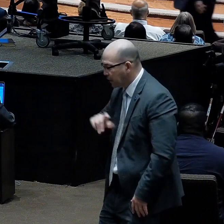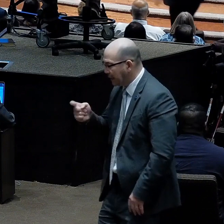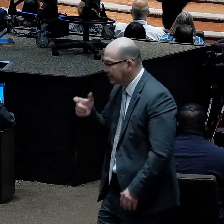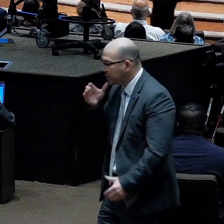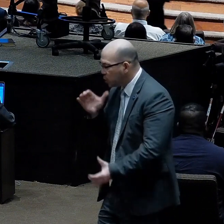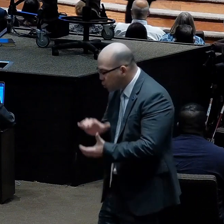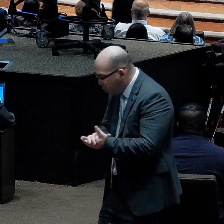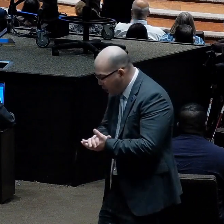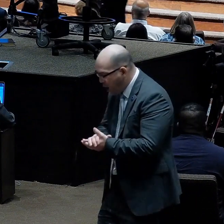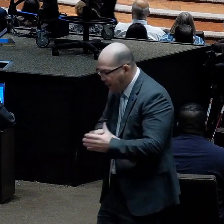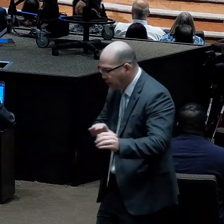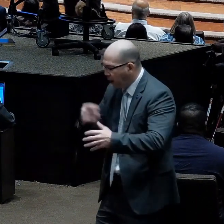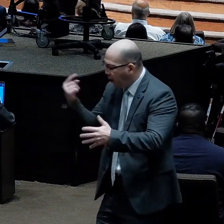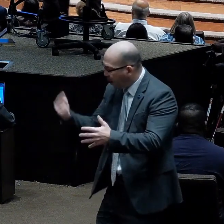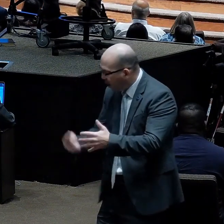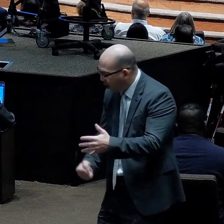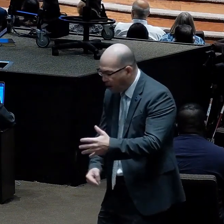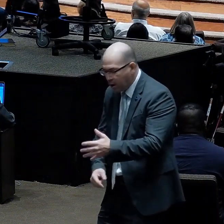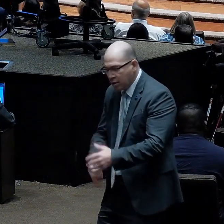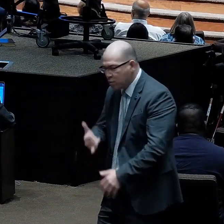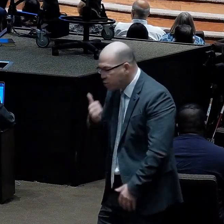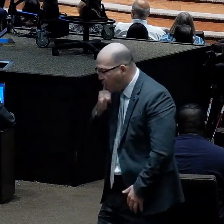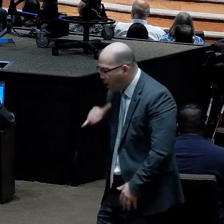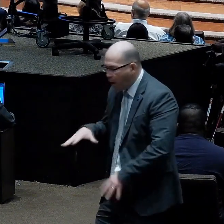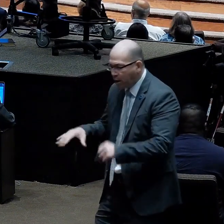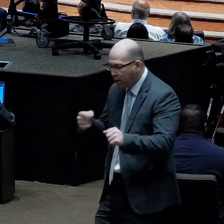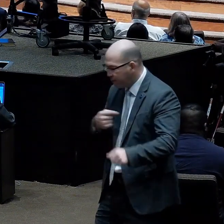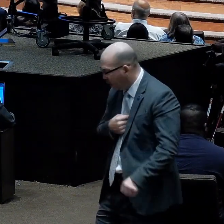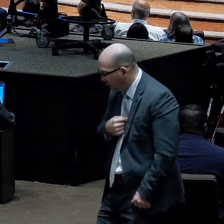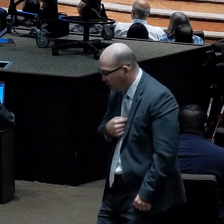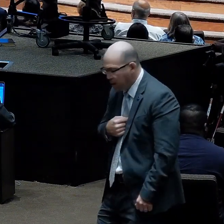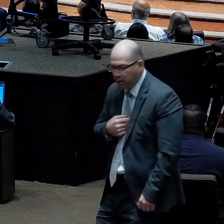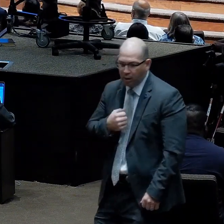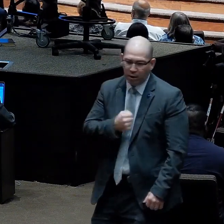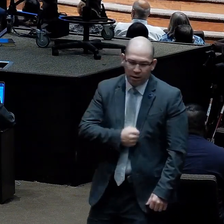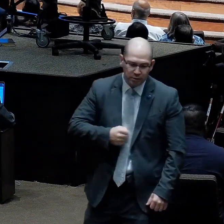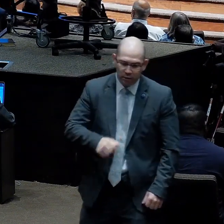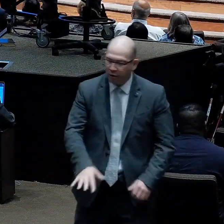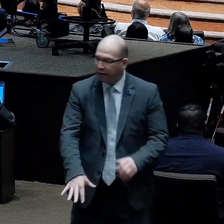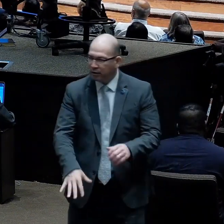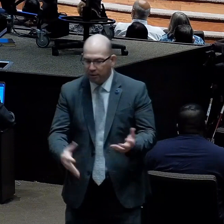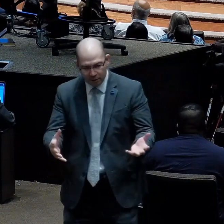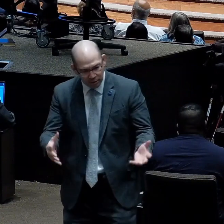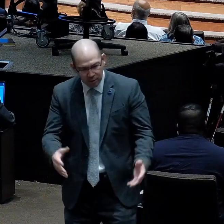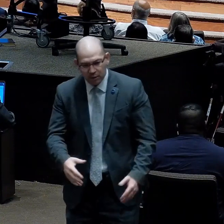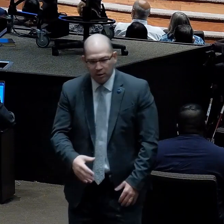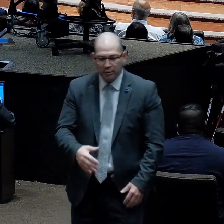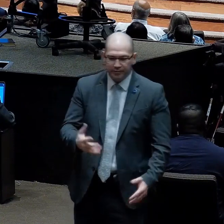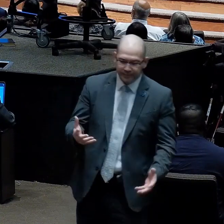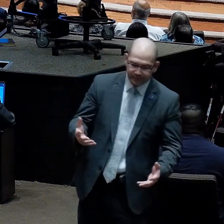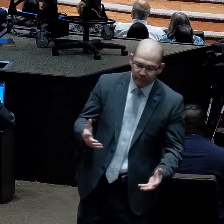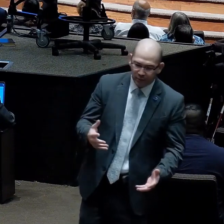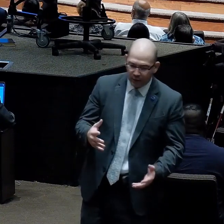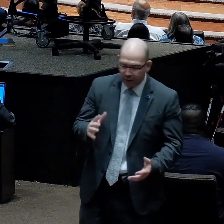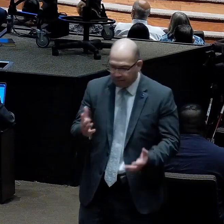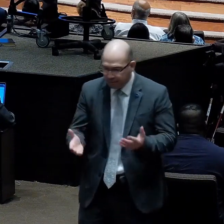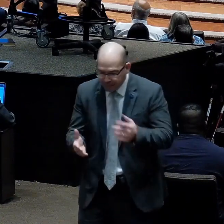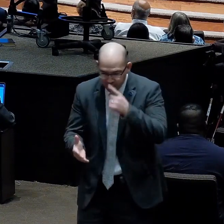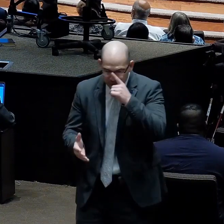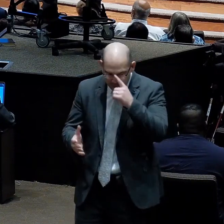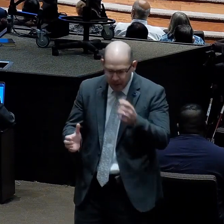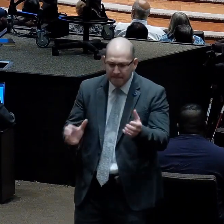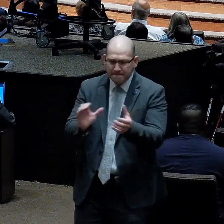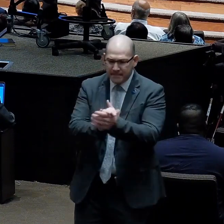so-and-so and it wasn't right. And she left me and said, boy, I'm sorry about that. And we help him to, maybe we even help him to get remarried and